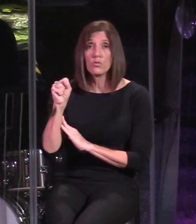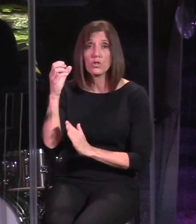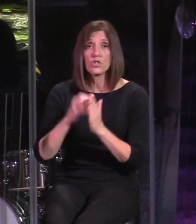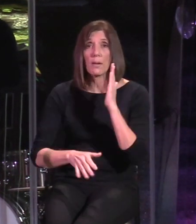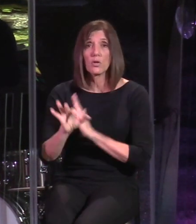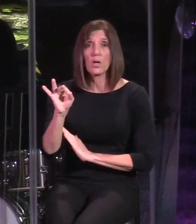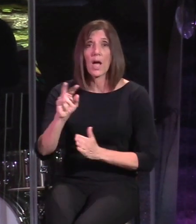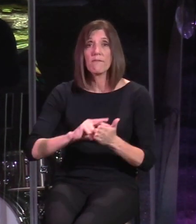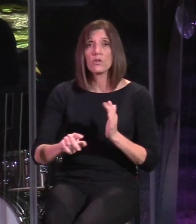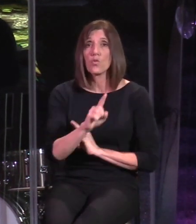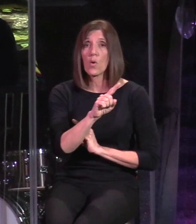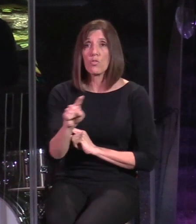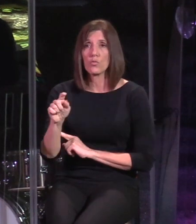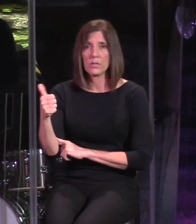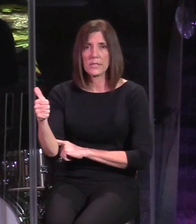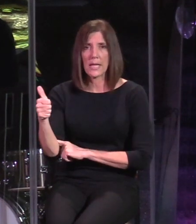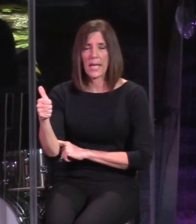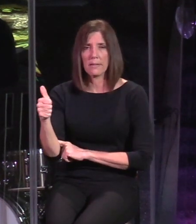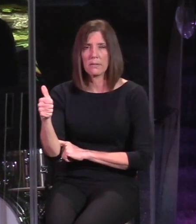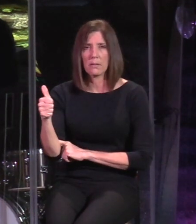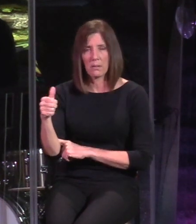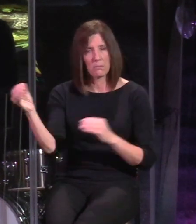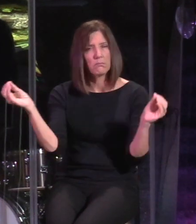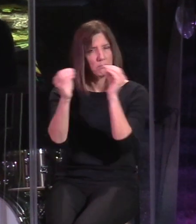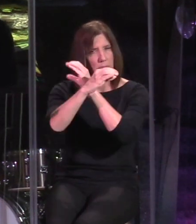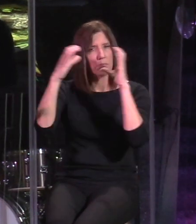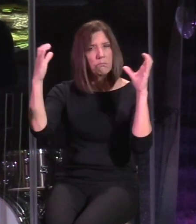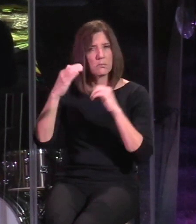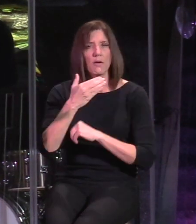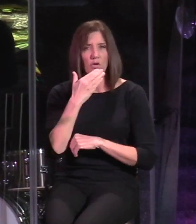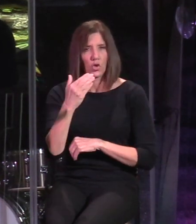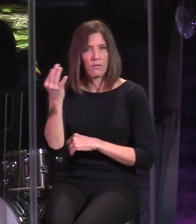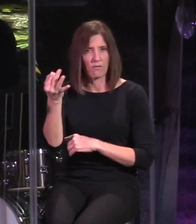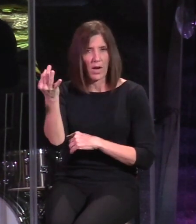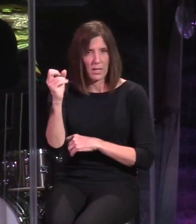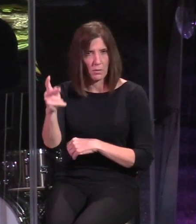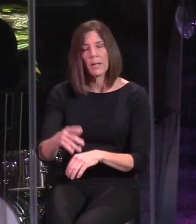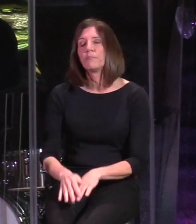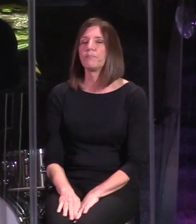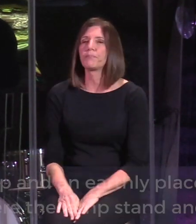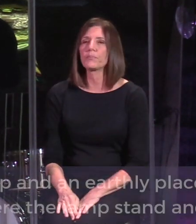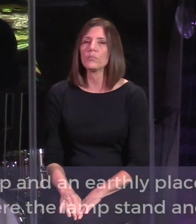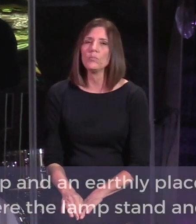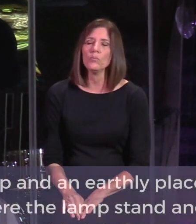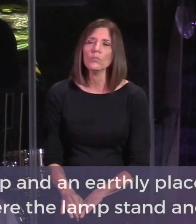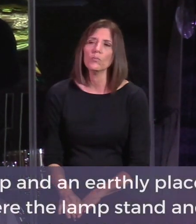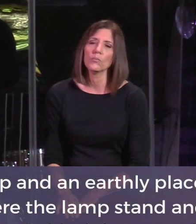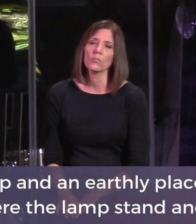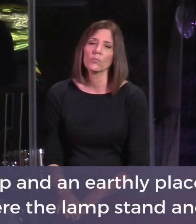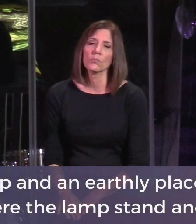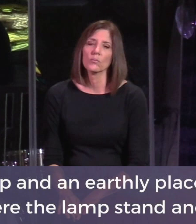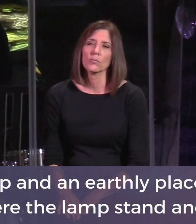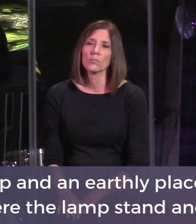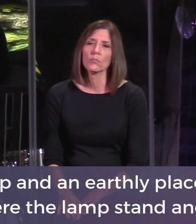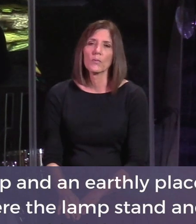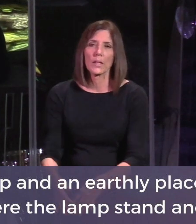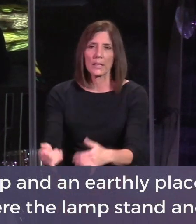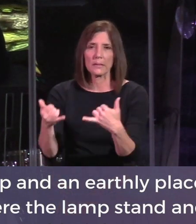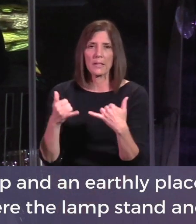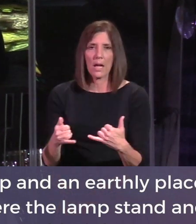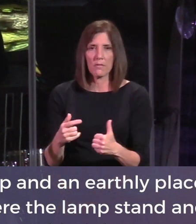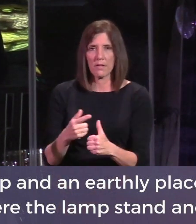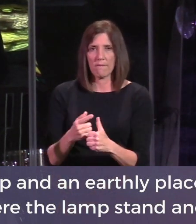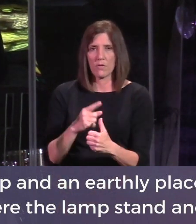10, and I hope this will help us understand the significance of Good Friday. It says this: "Now even the first